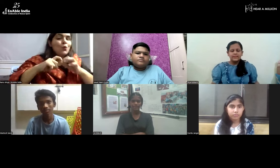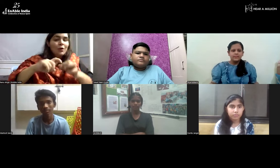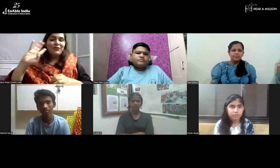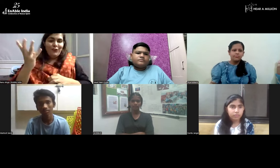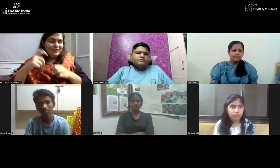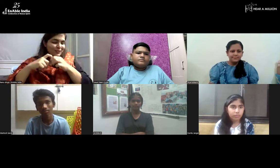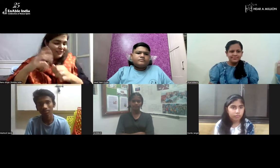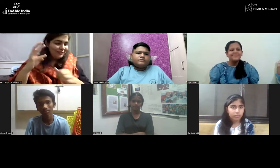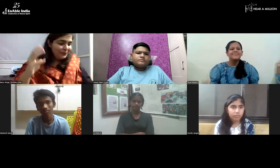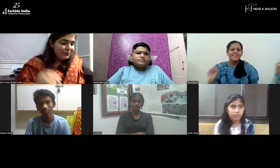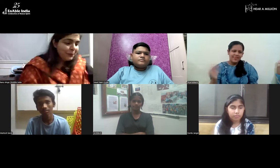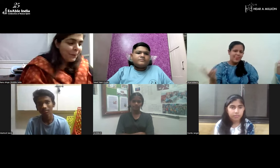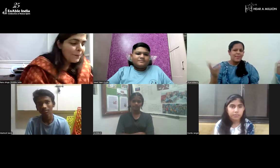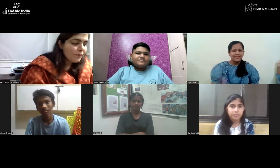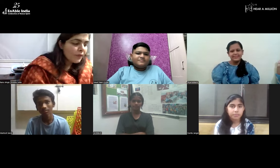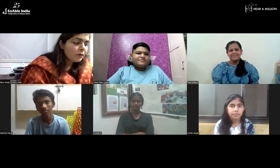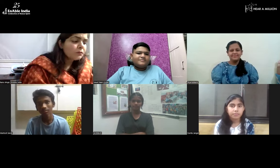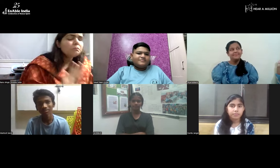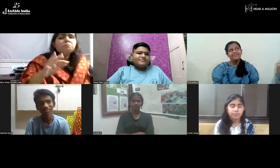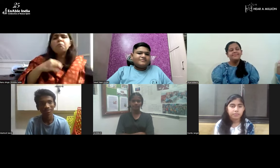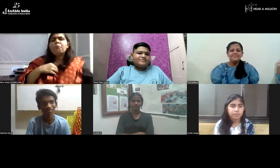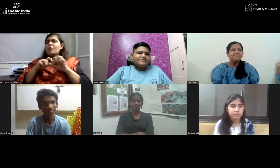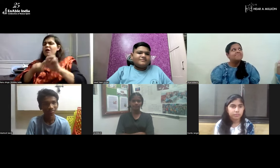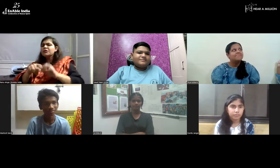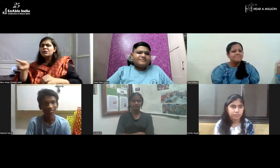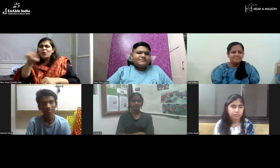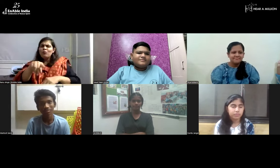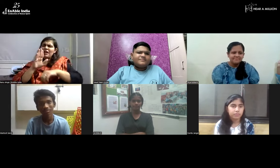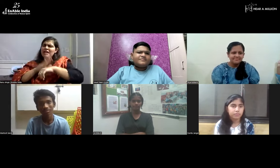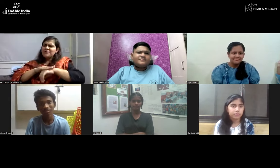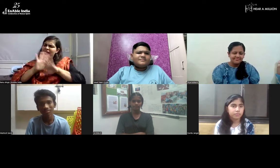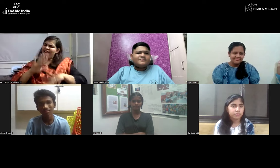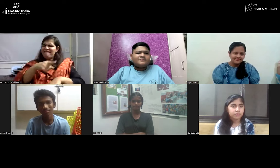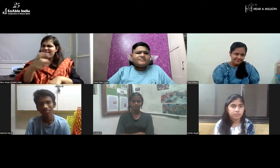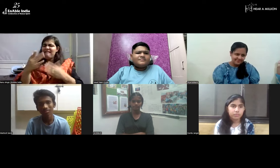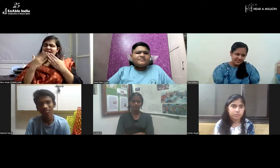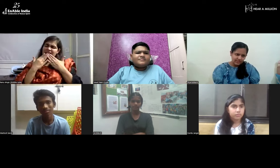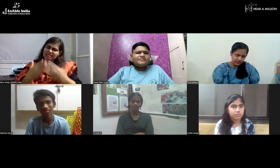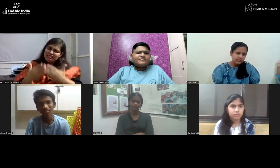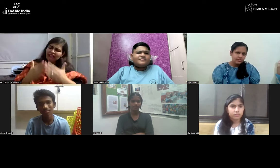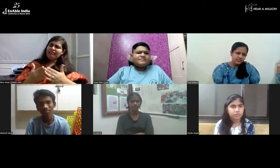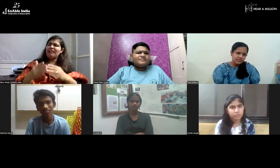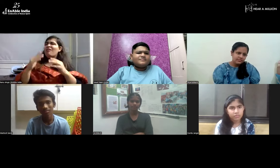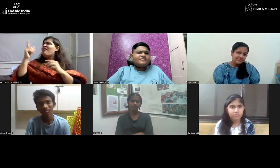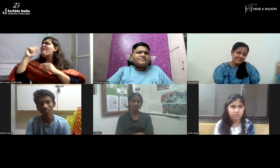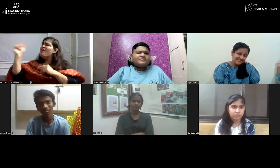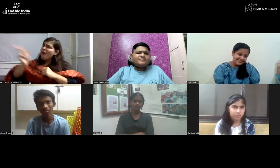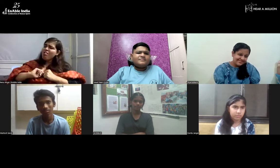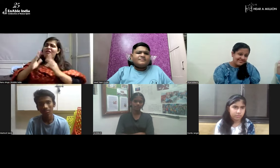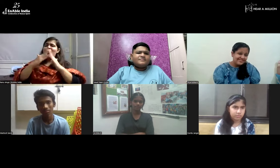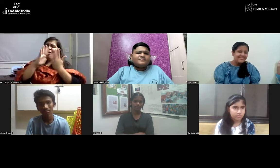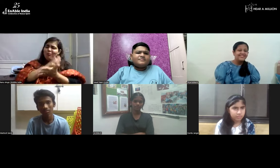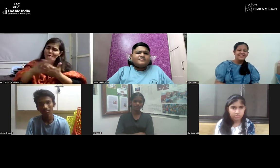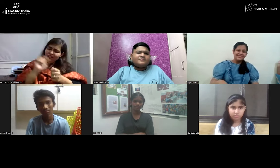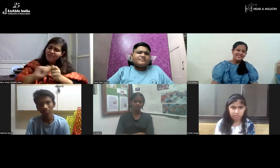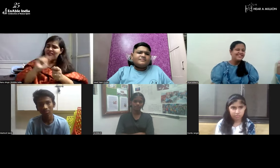and you're at a crowded place and you encounter that thing, you can go to a woman also, a lady who's